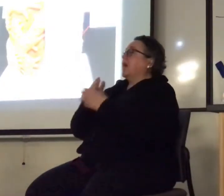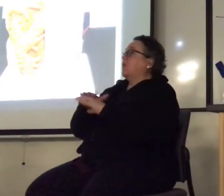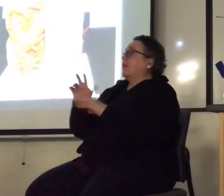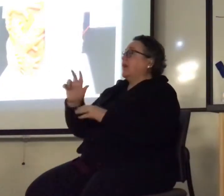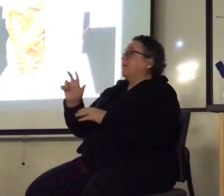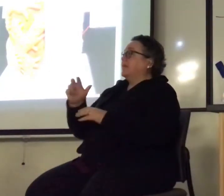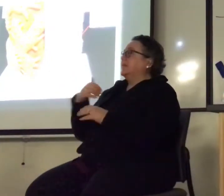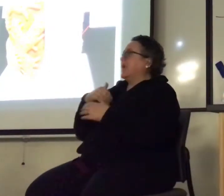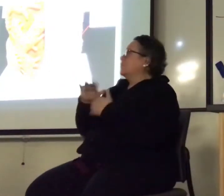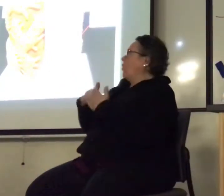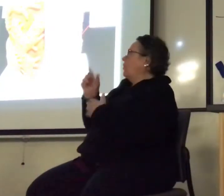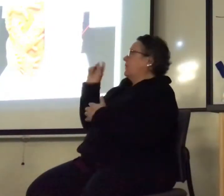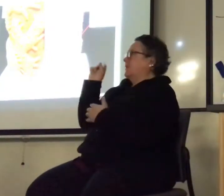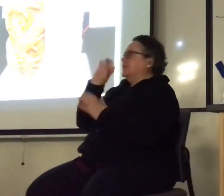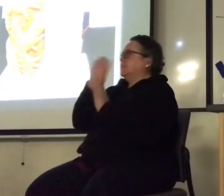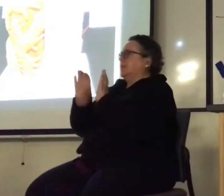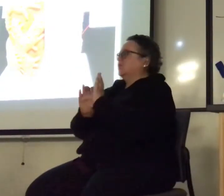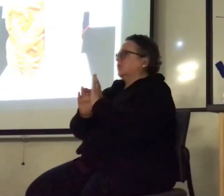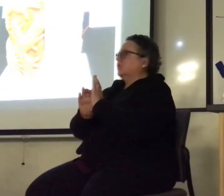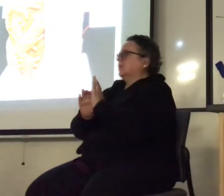And we're over there, sitting over there.